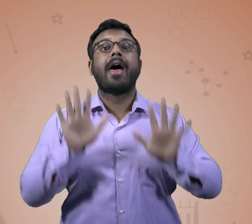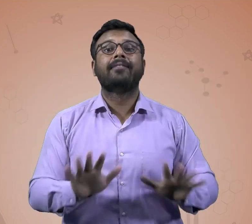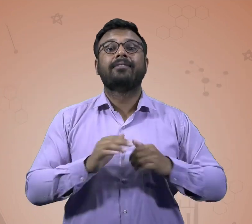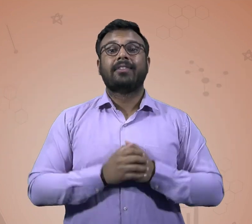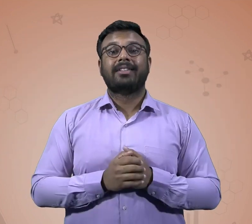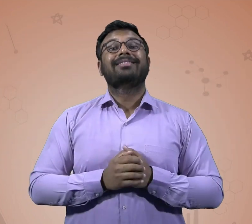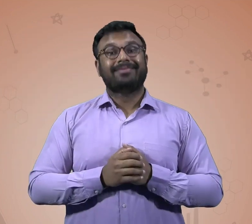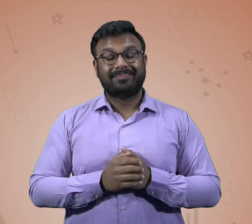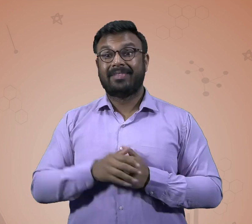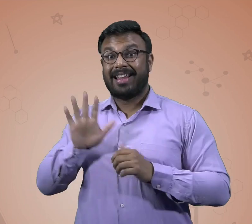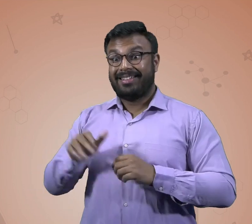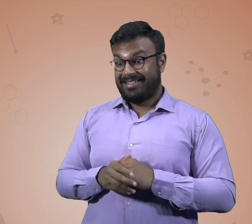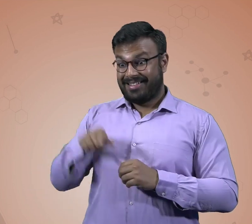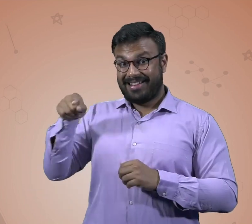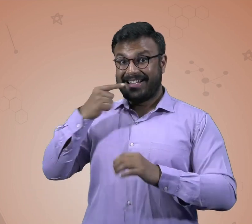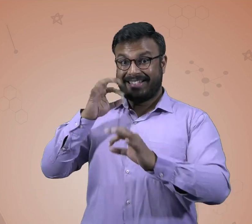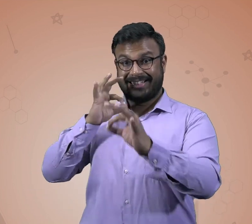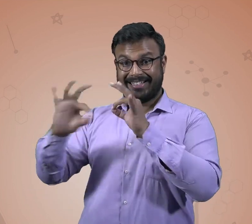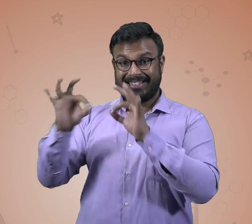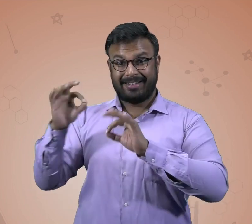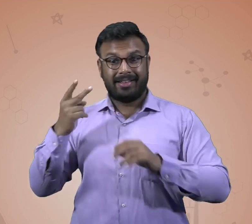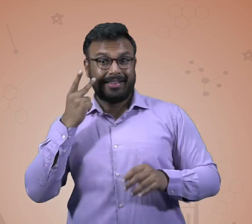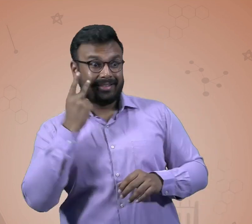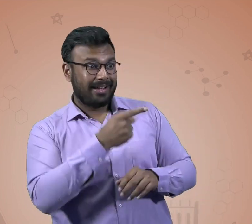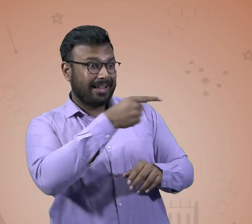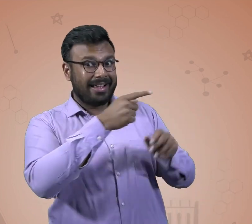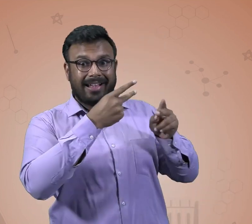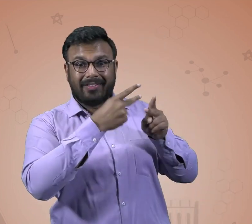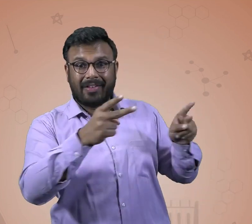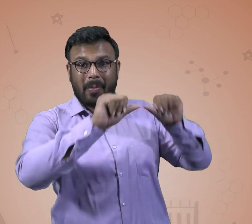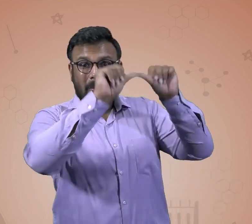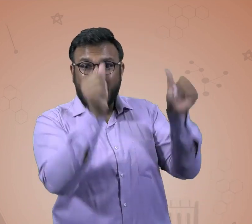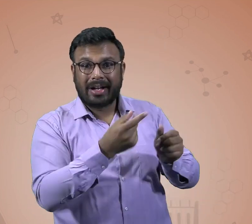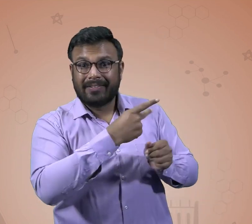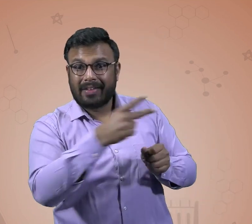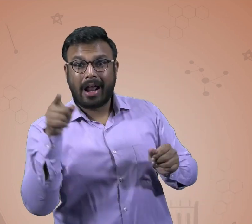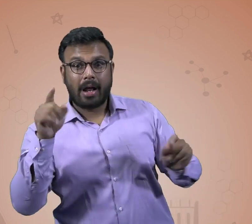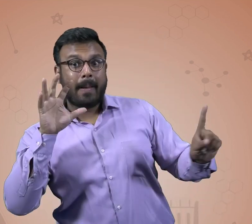As soon as the WBCs detect an antigen, it triggers an immune response,